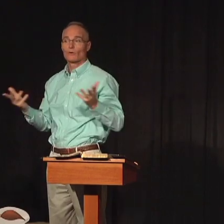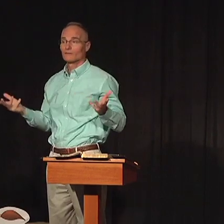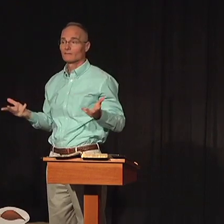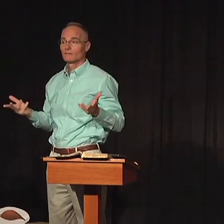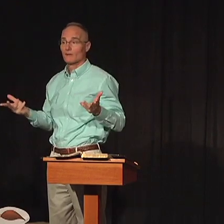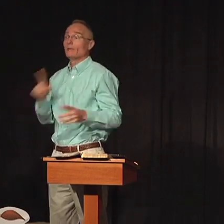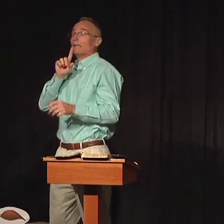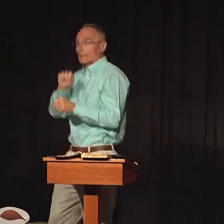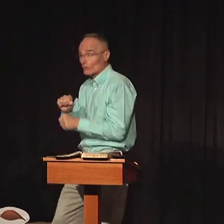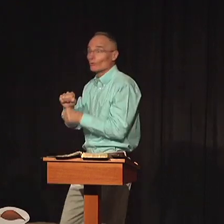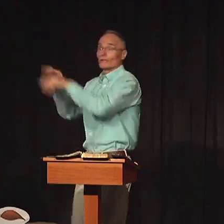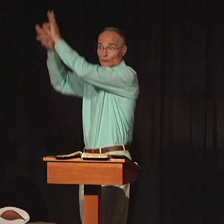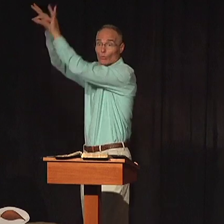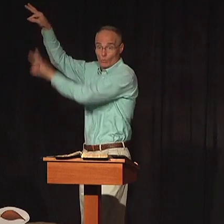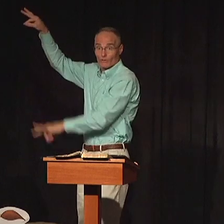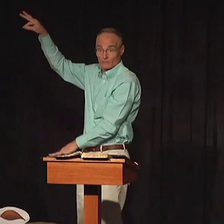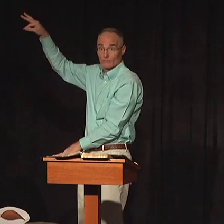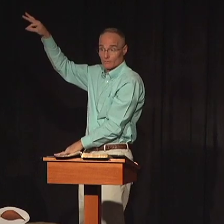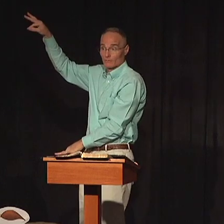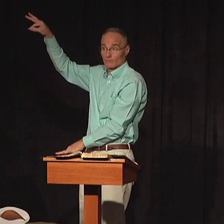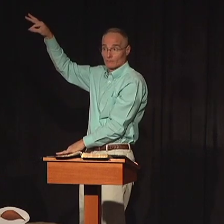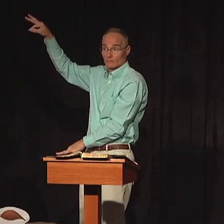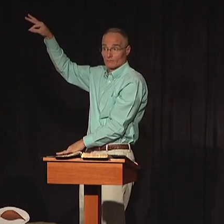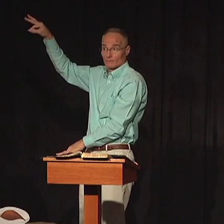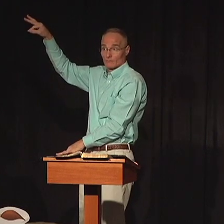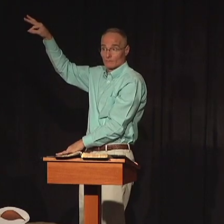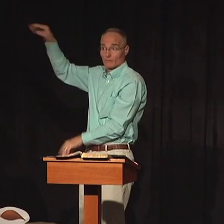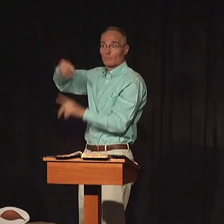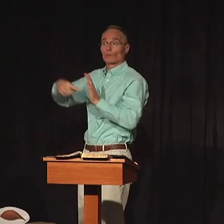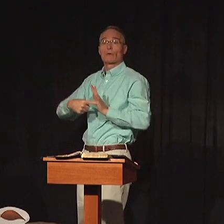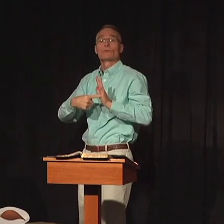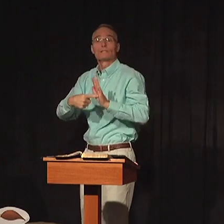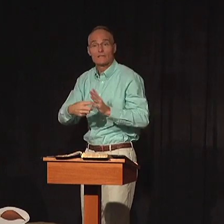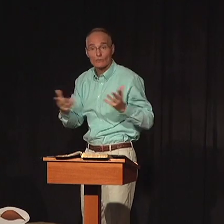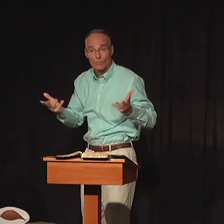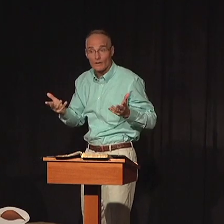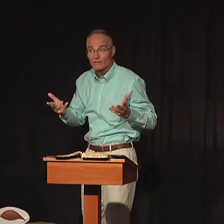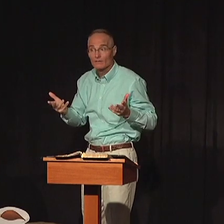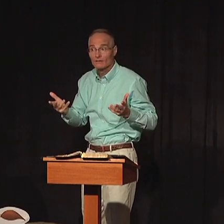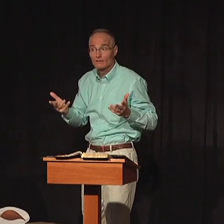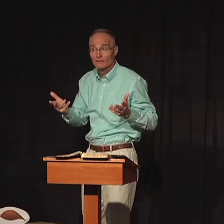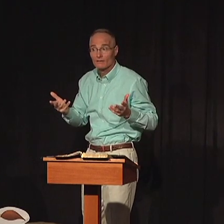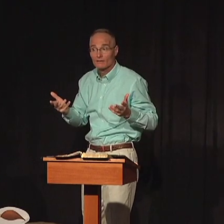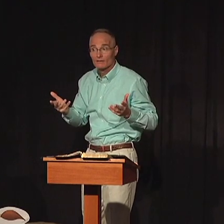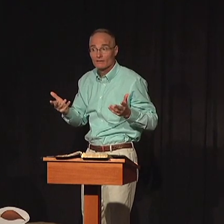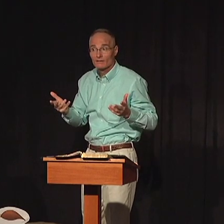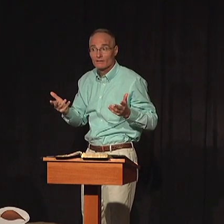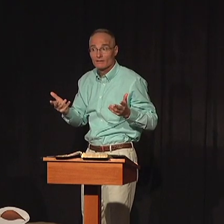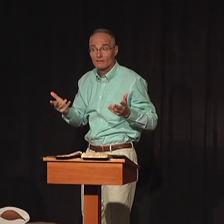And that represented, it was torn, it really happened. But it represented what?